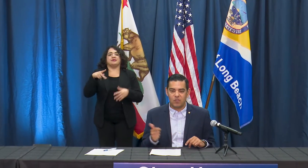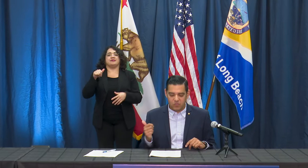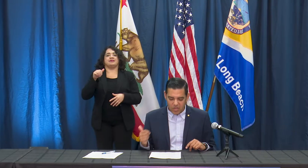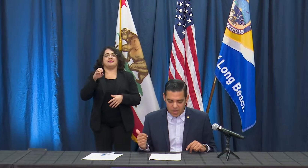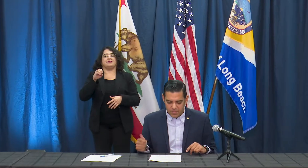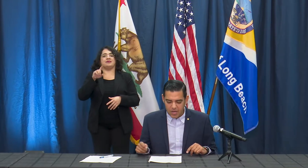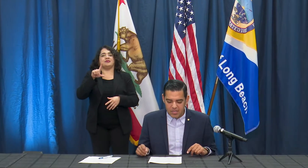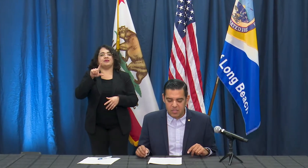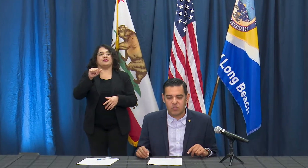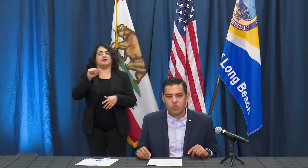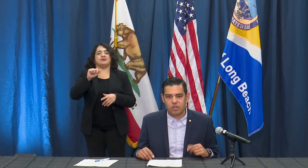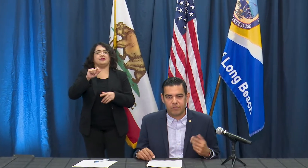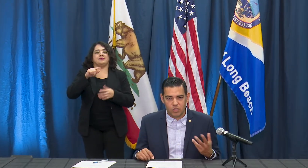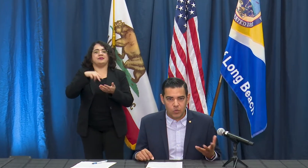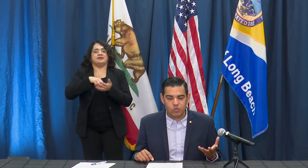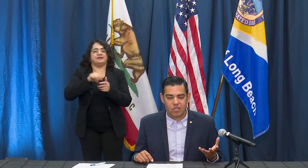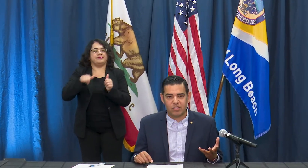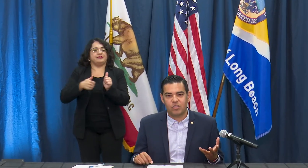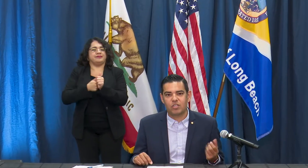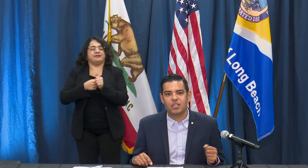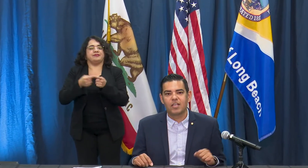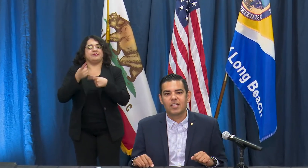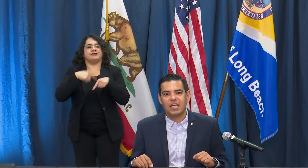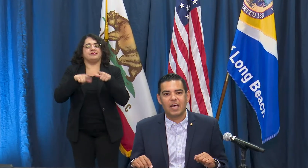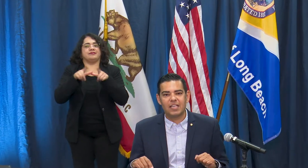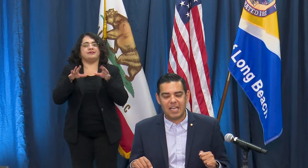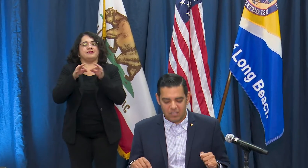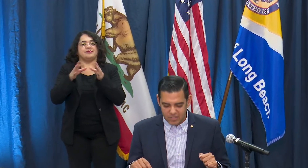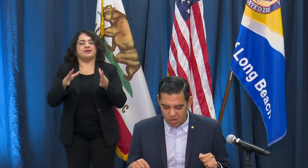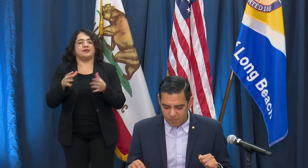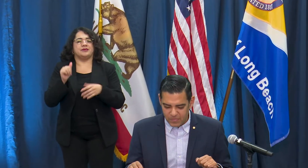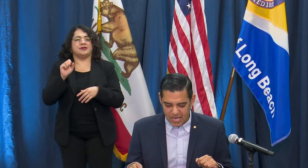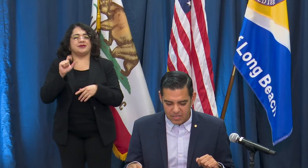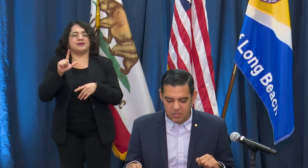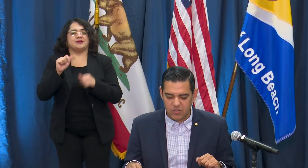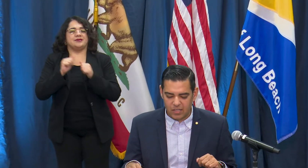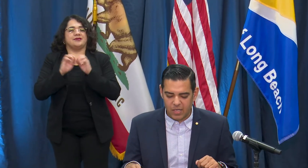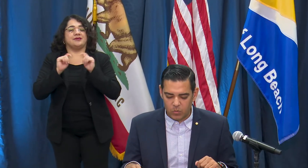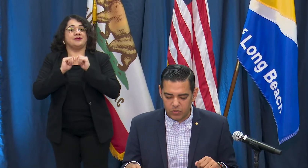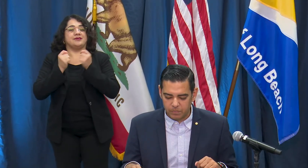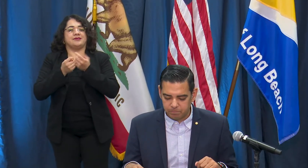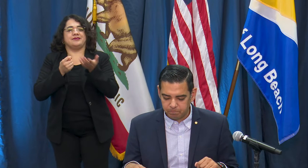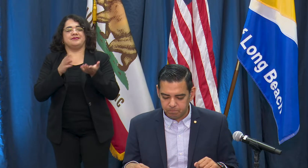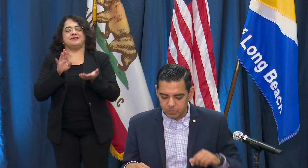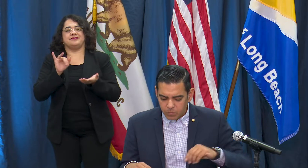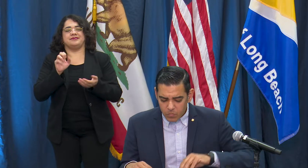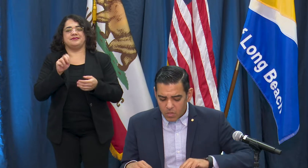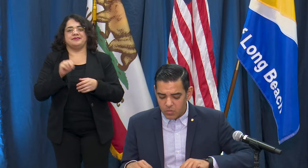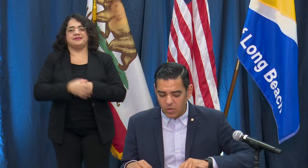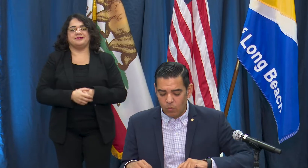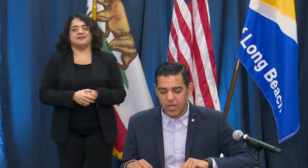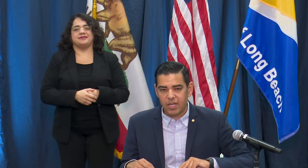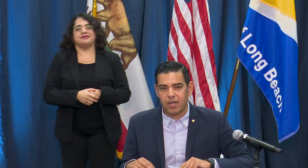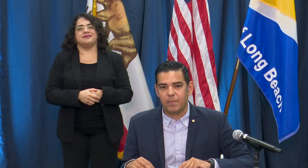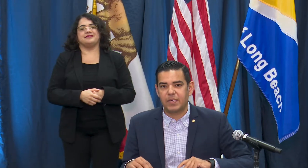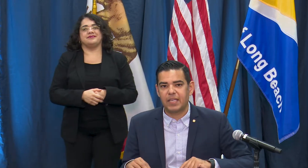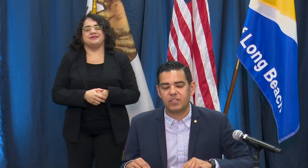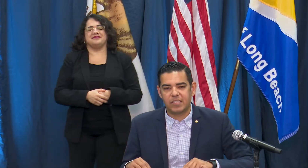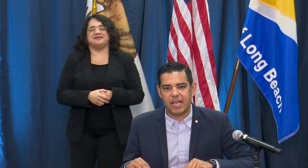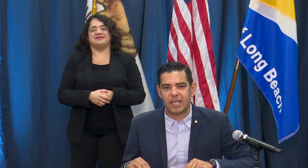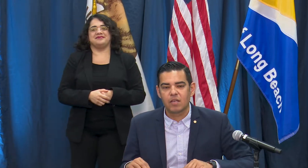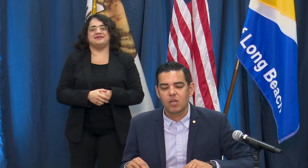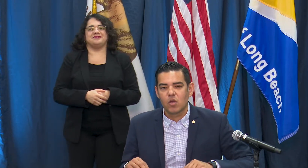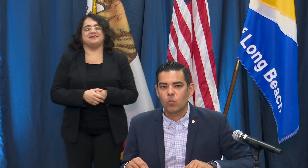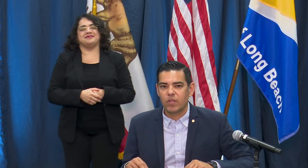who is behind us, who is obviously doing translation in ASL and in sign language. So I want to